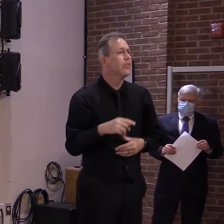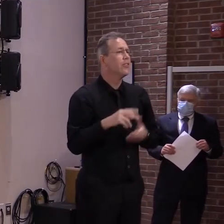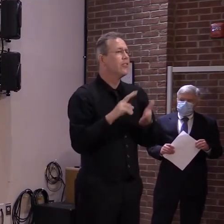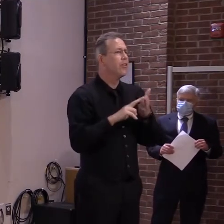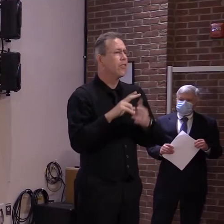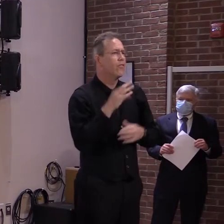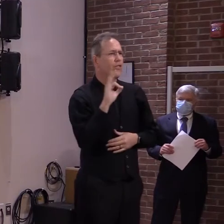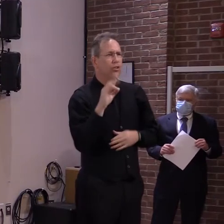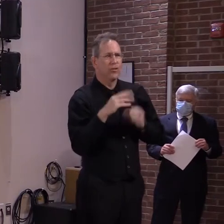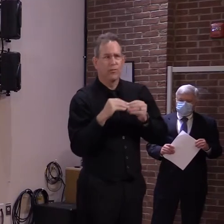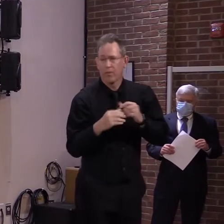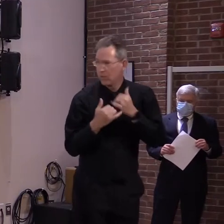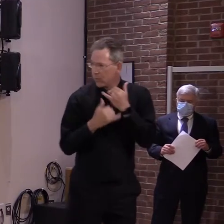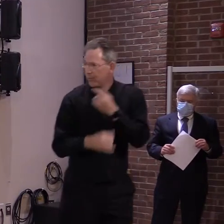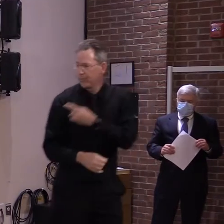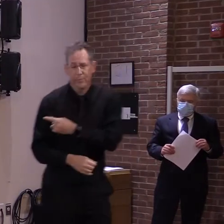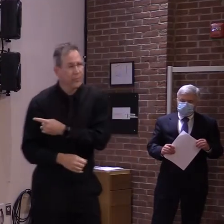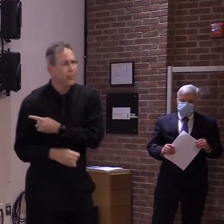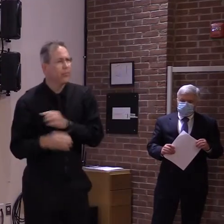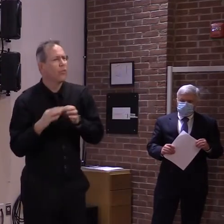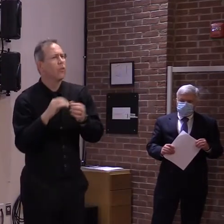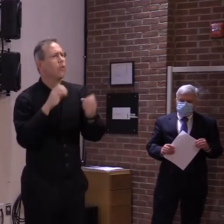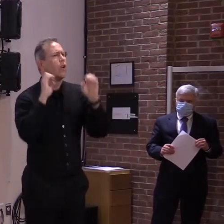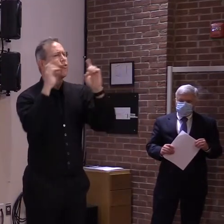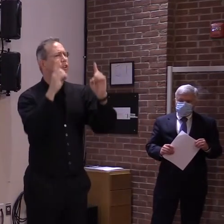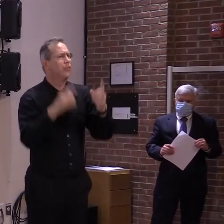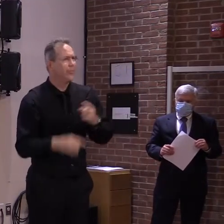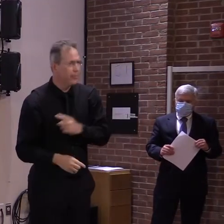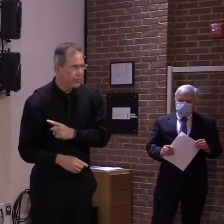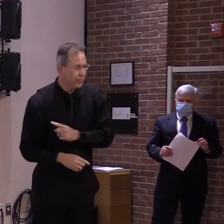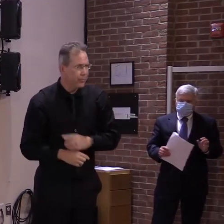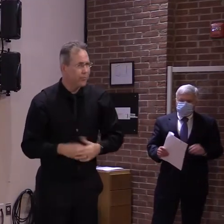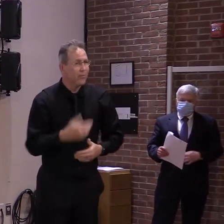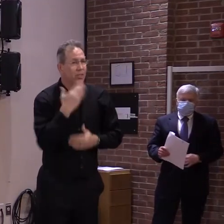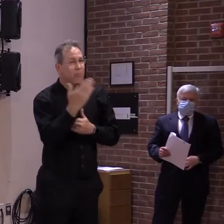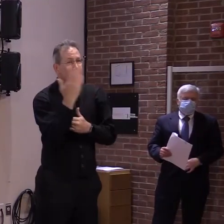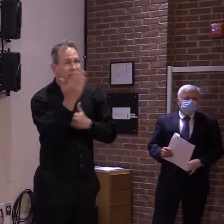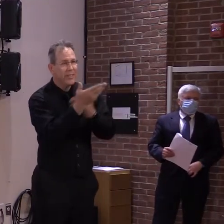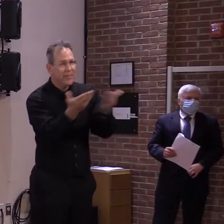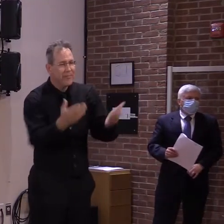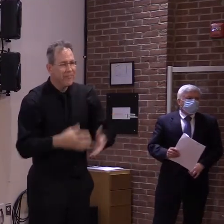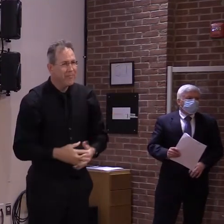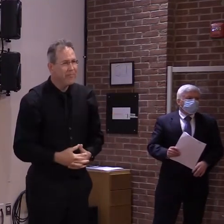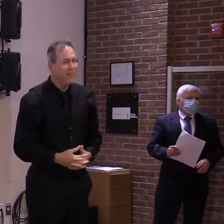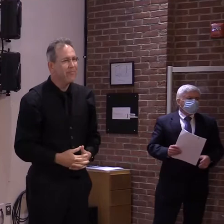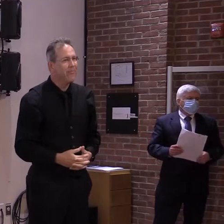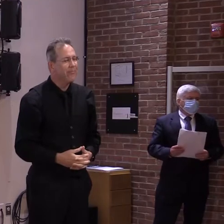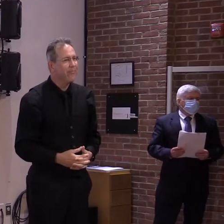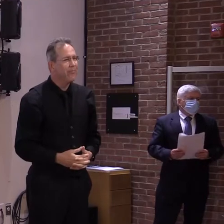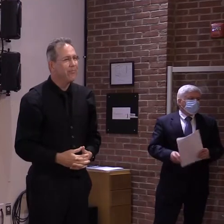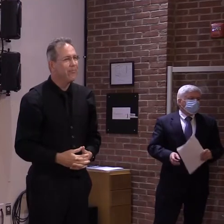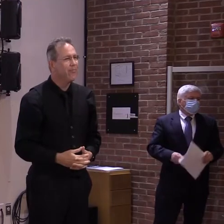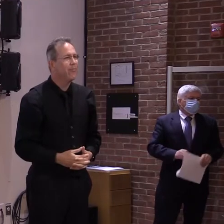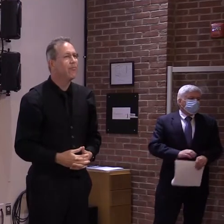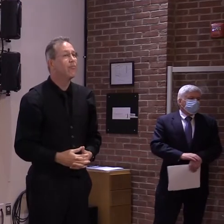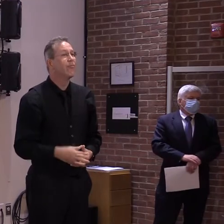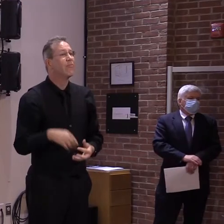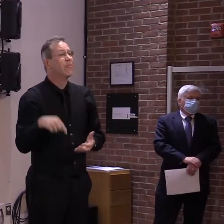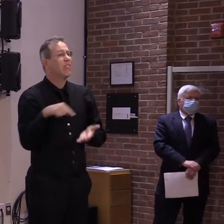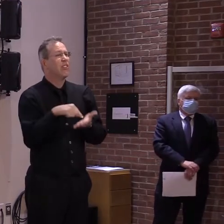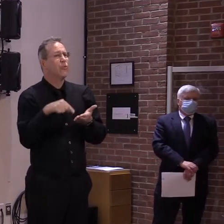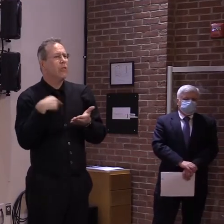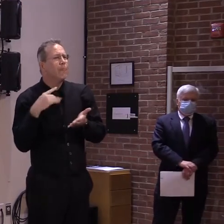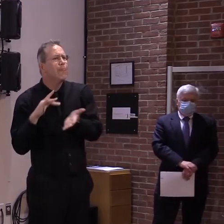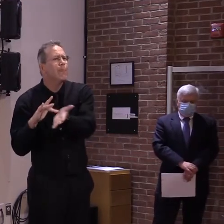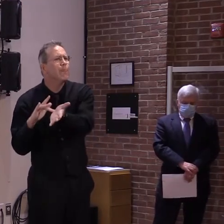You're on mute, Secretary French. Thank you, Governor. Good morning. We concluded our weekly surveillance testing program for school